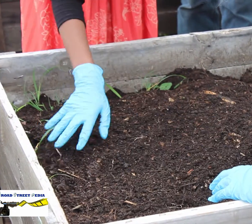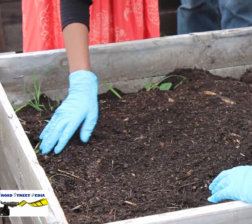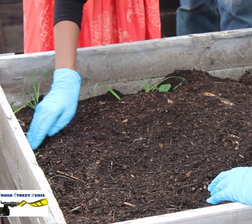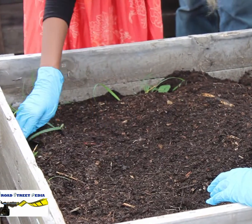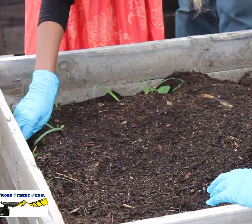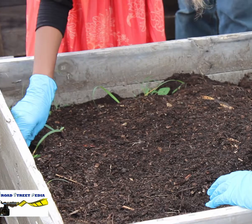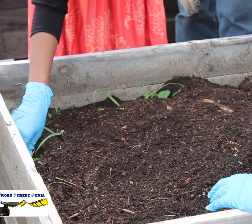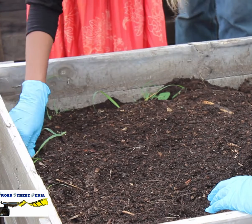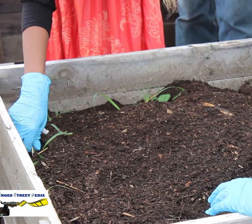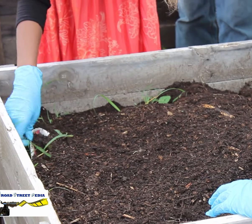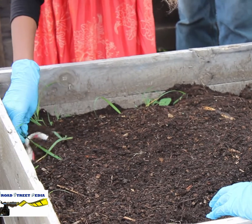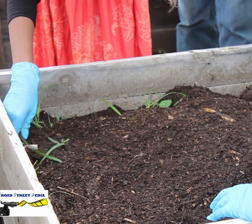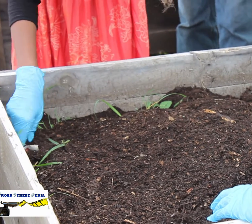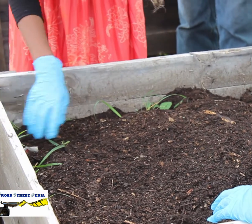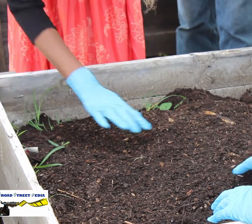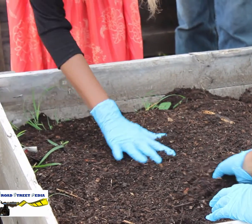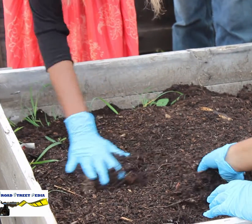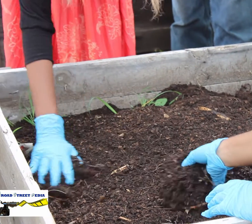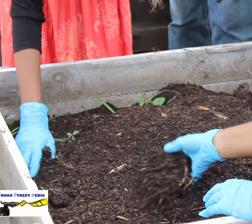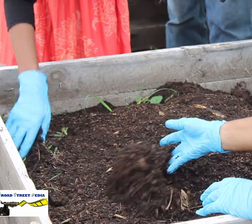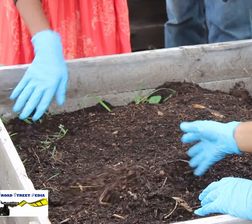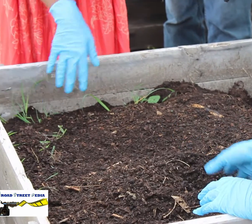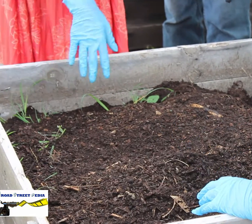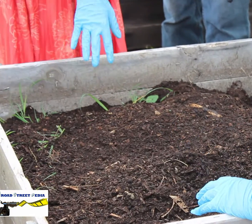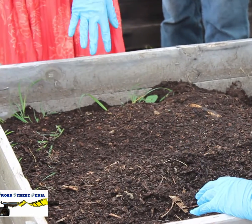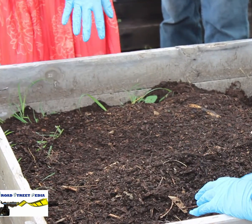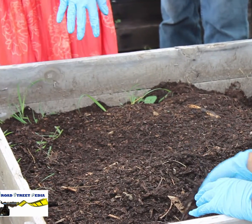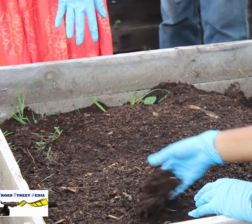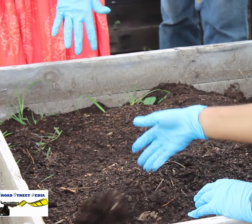Need to put in some more. Don't put some in the grass.